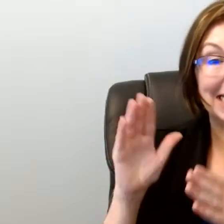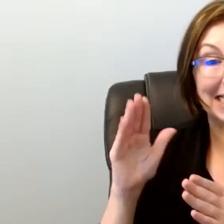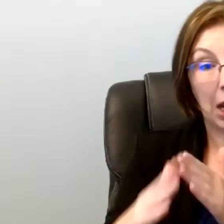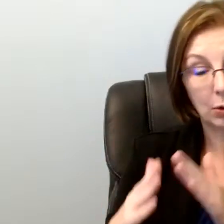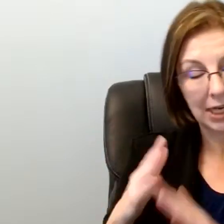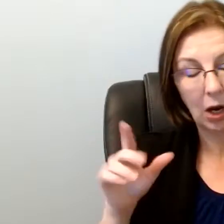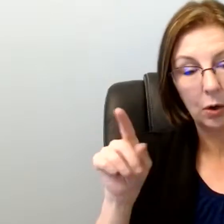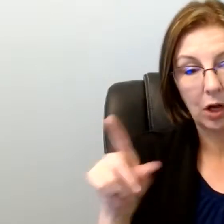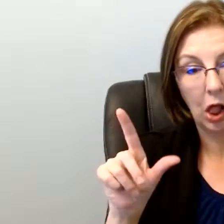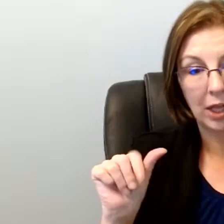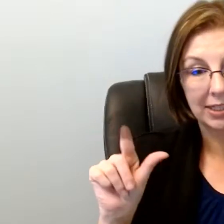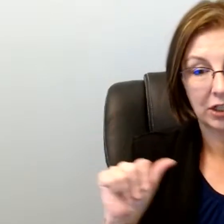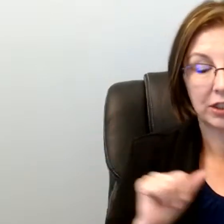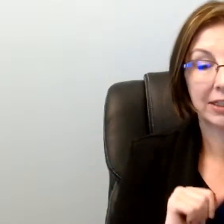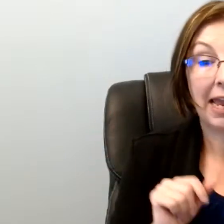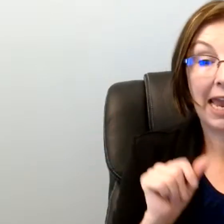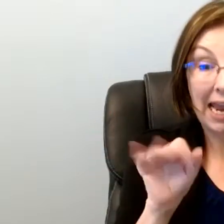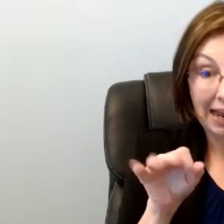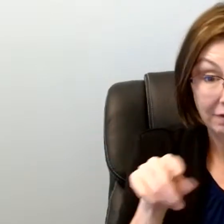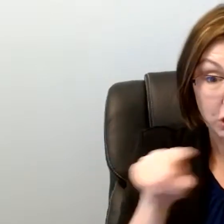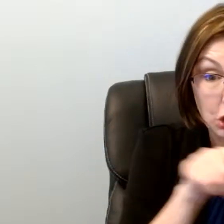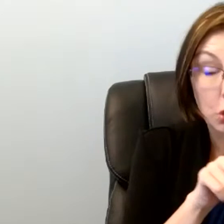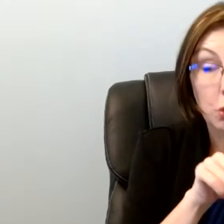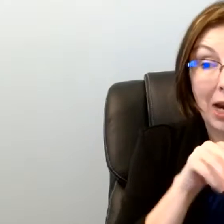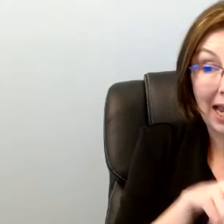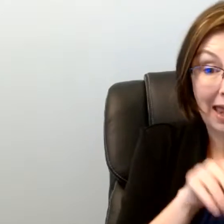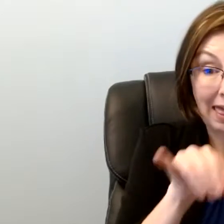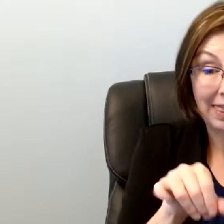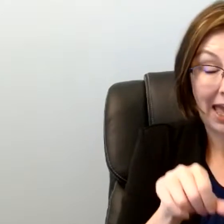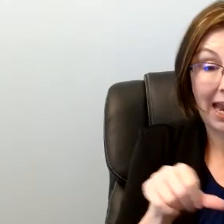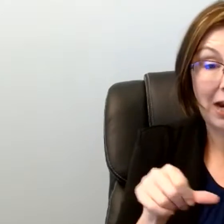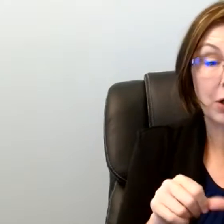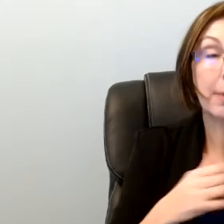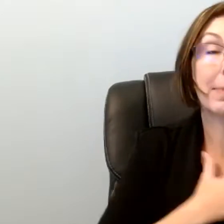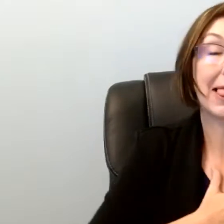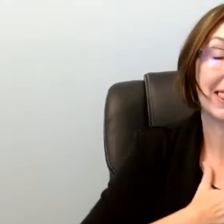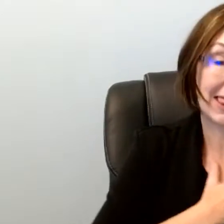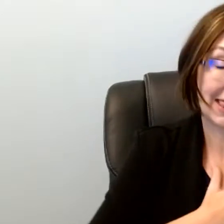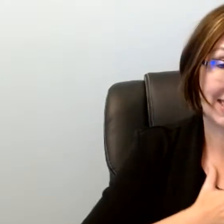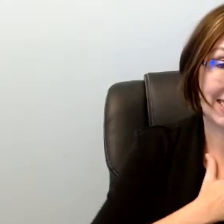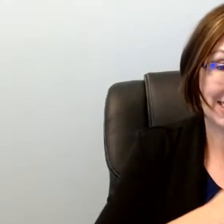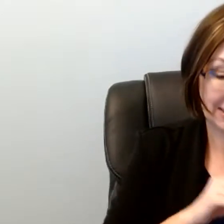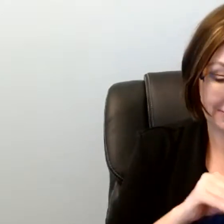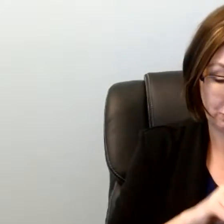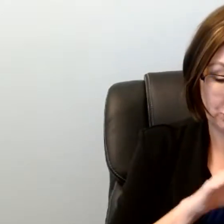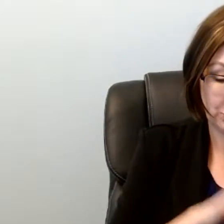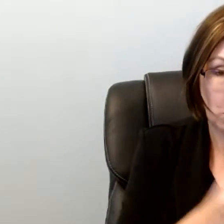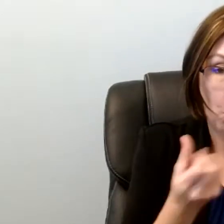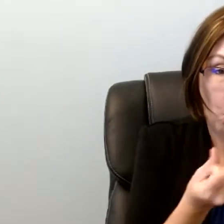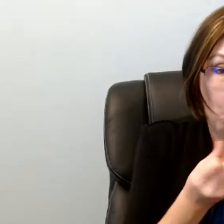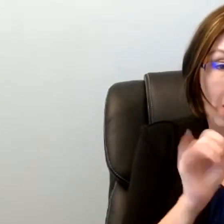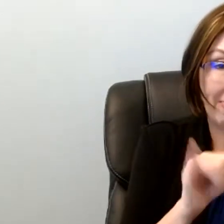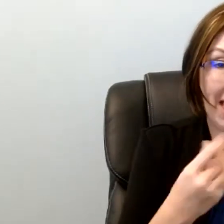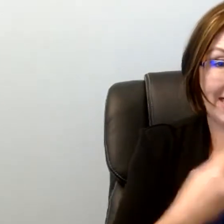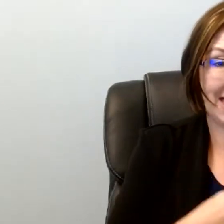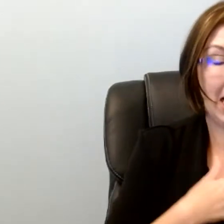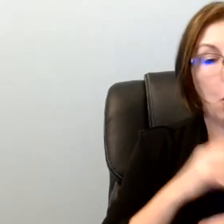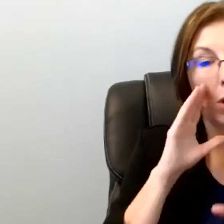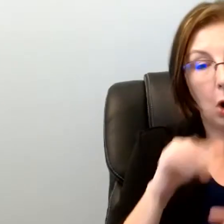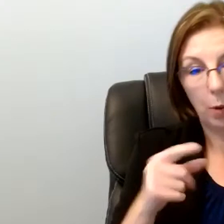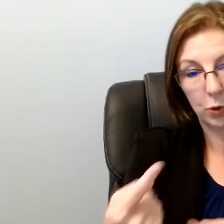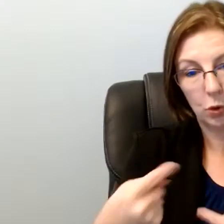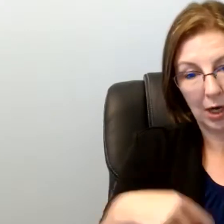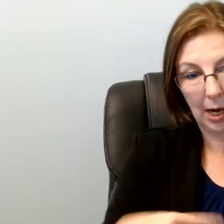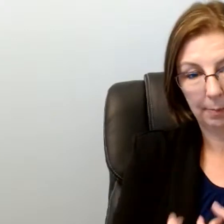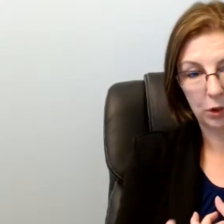Angeles. If you are in the Los Angeles area, please save the date, and we hope that you will be joining us. Planning for